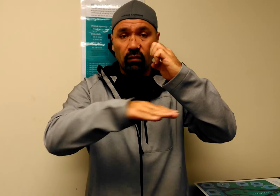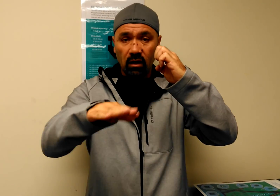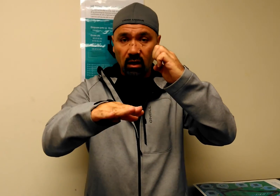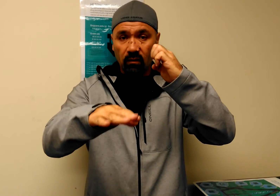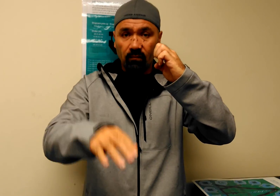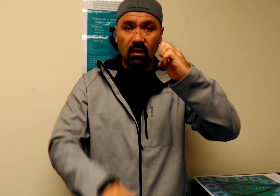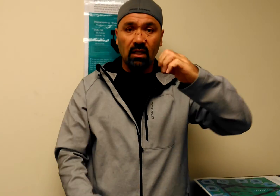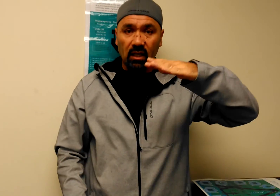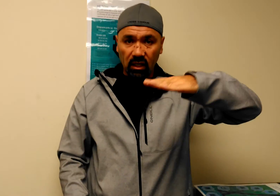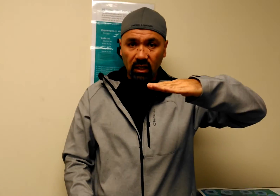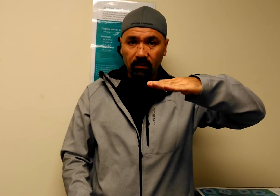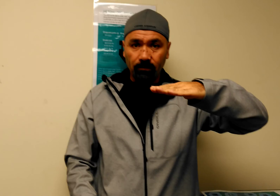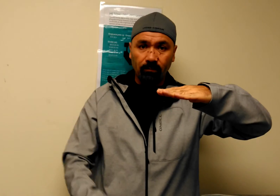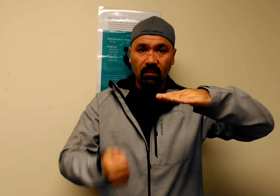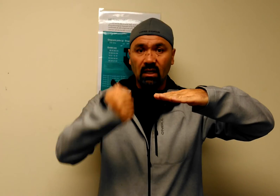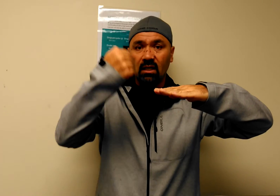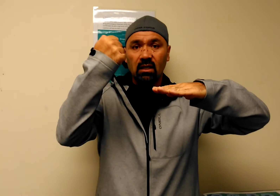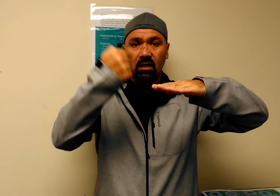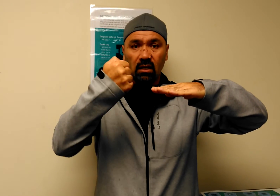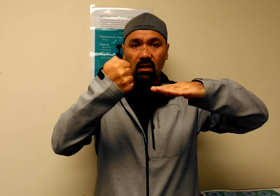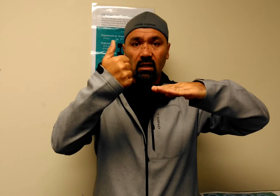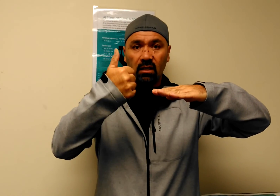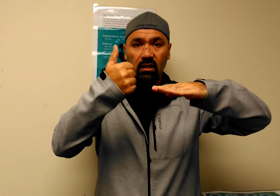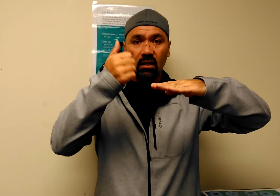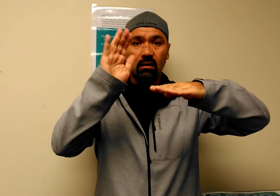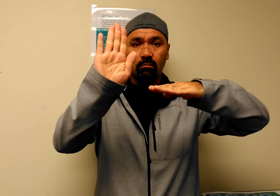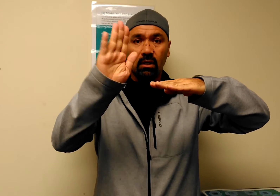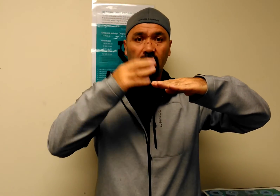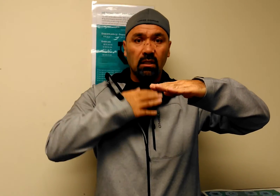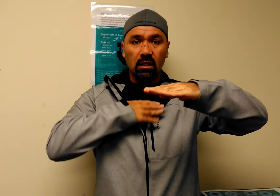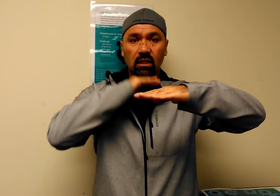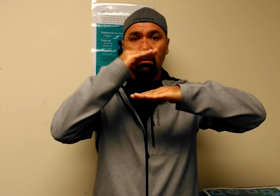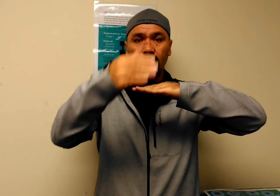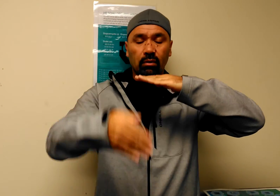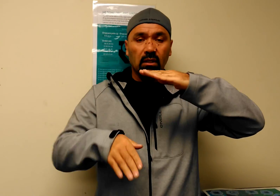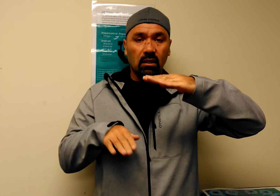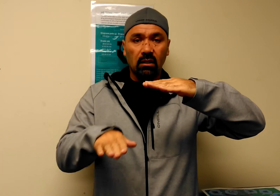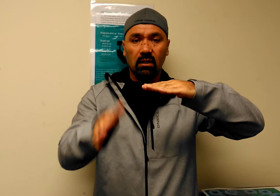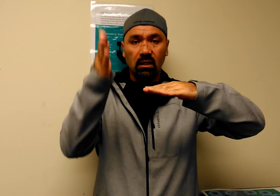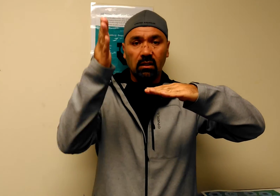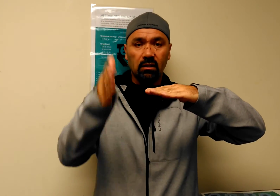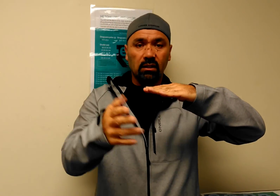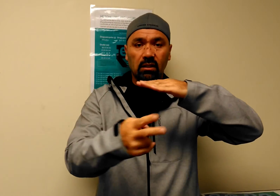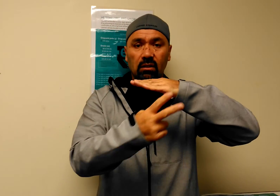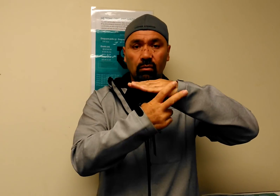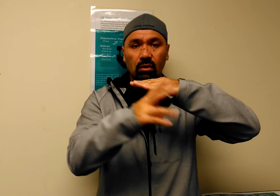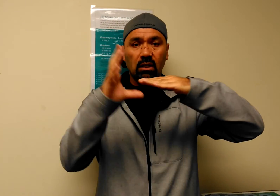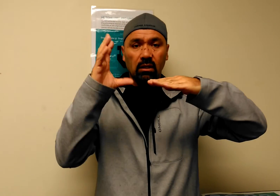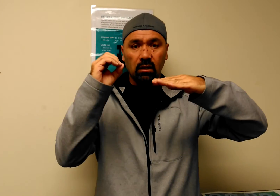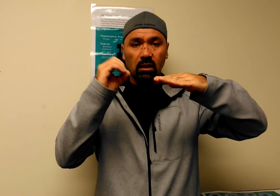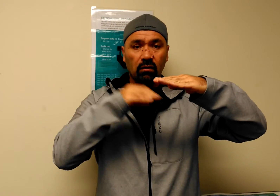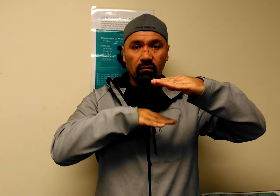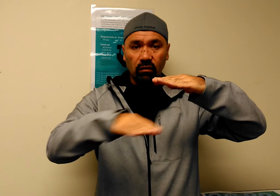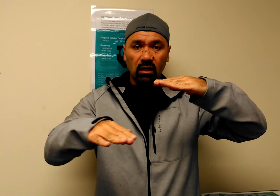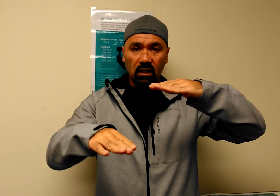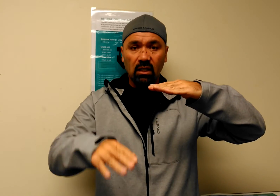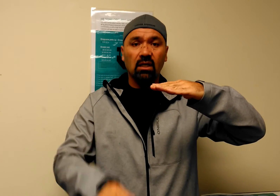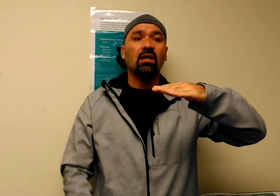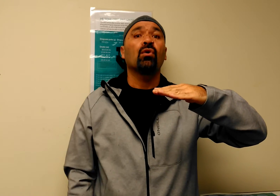fe. I. Hi, ki, mi, ni, pi, ri, ti, we, nge, fe.